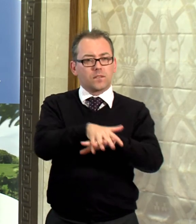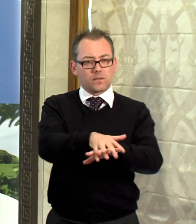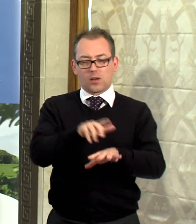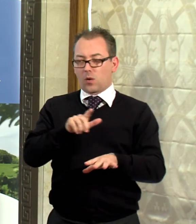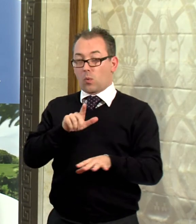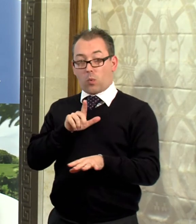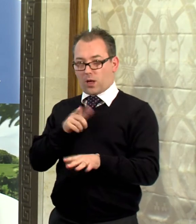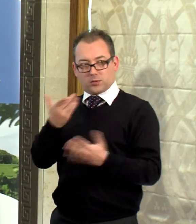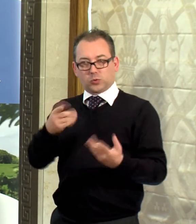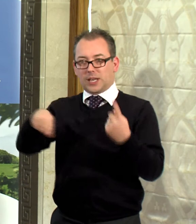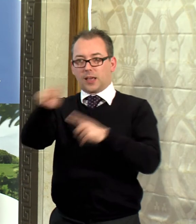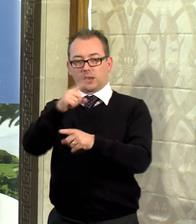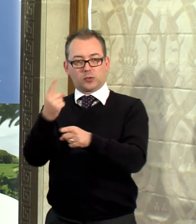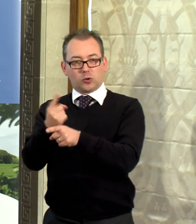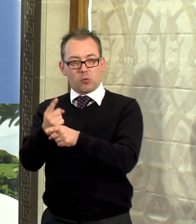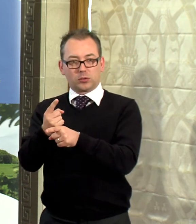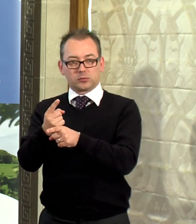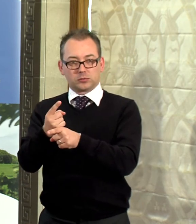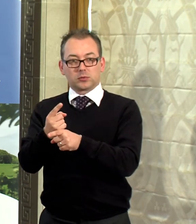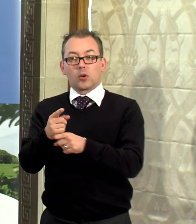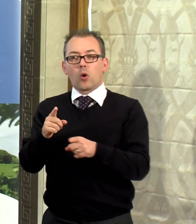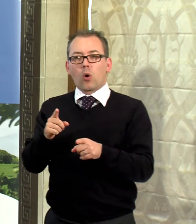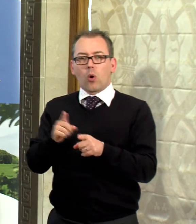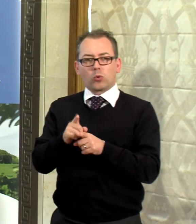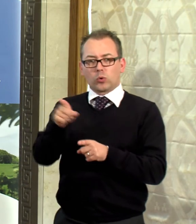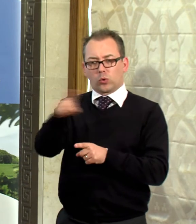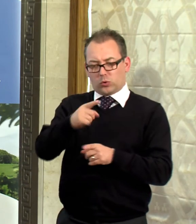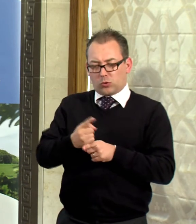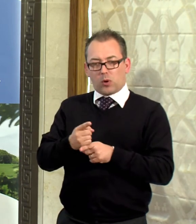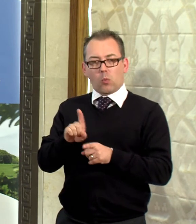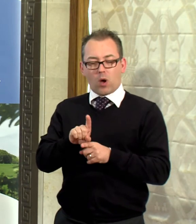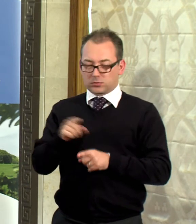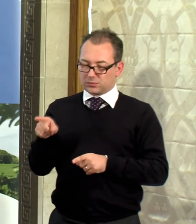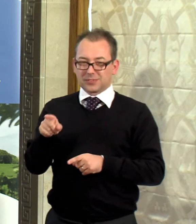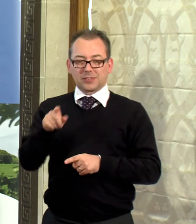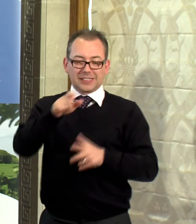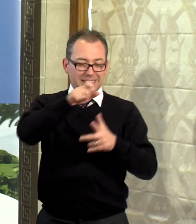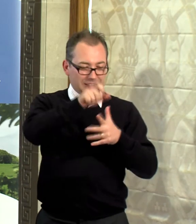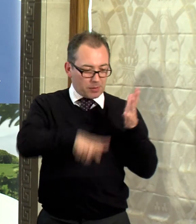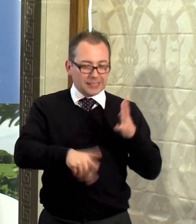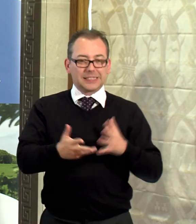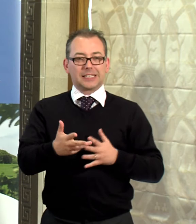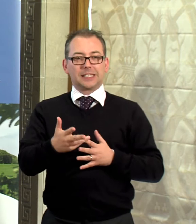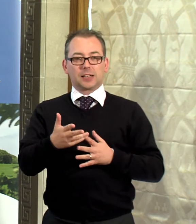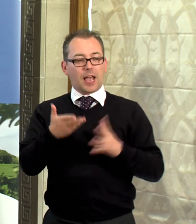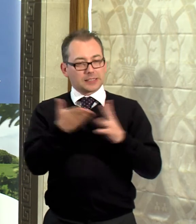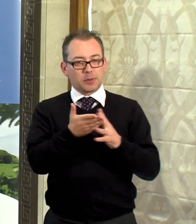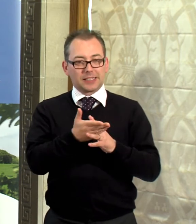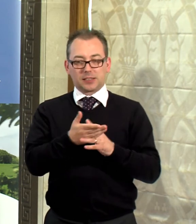I'll raise today and discuss today about changing perceptions of disability and